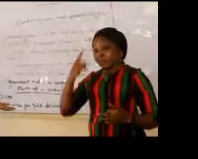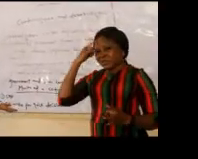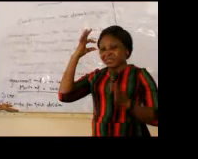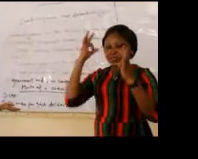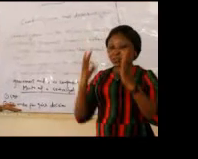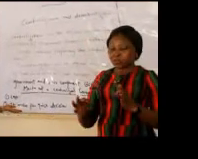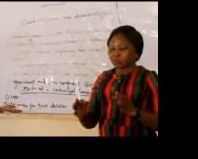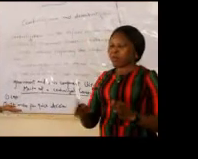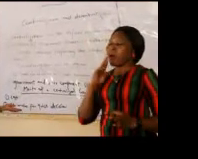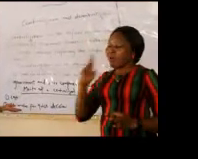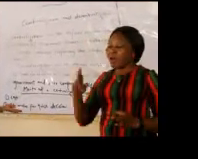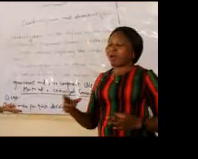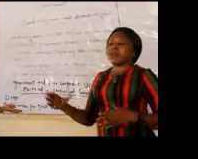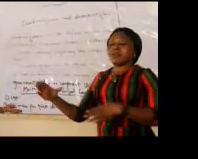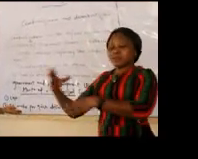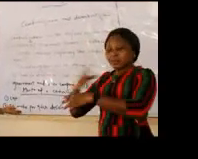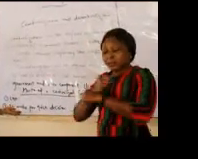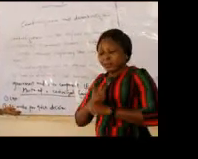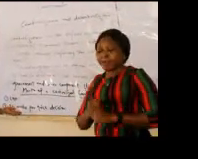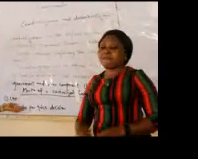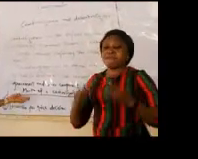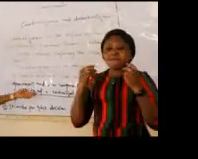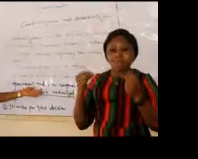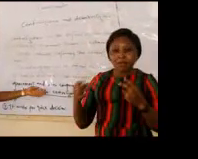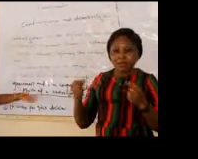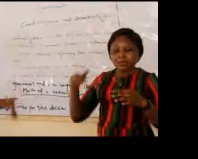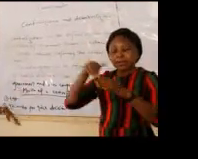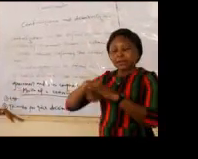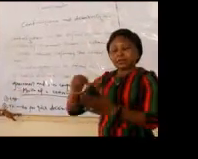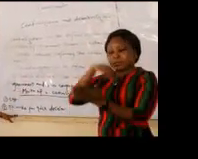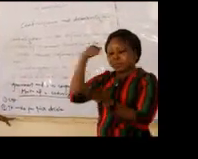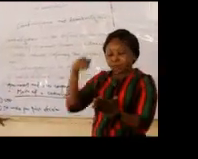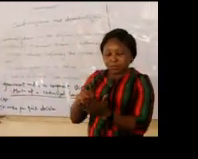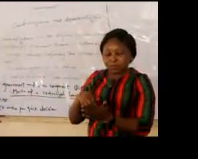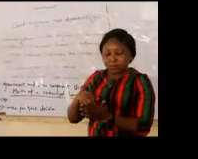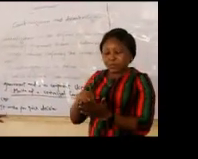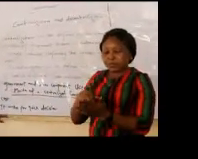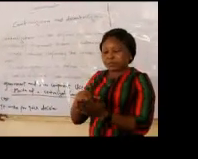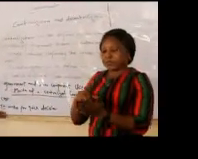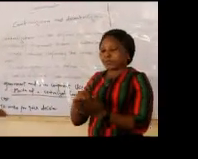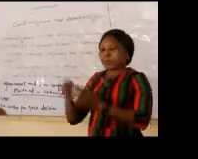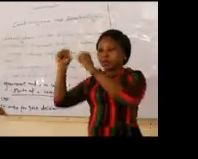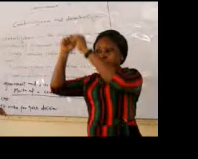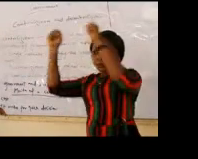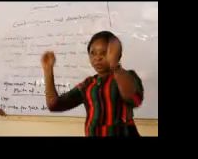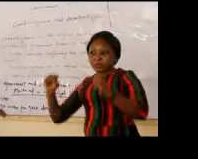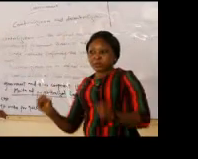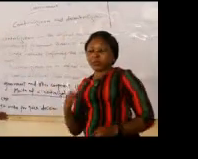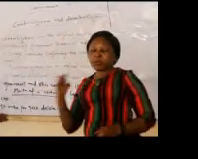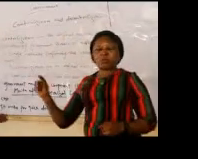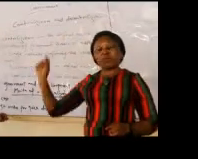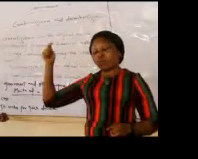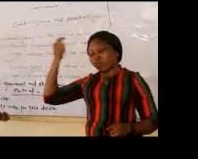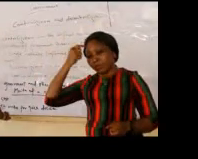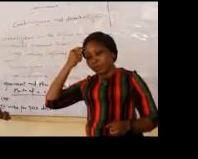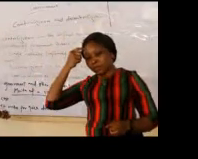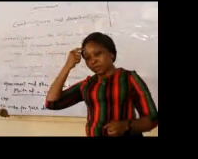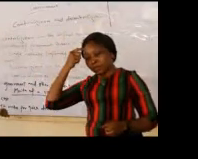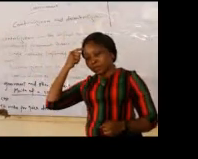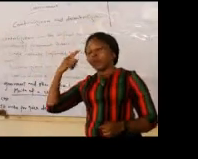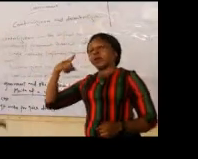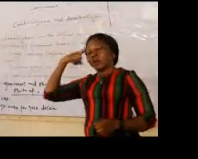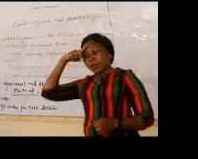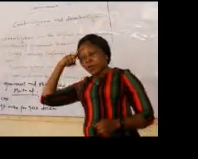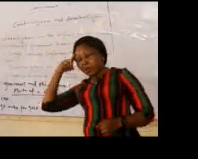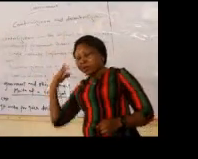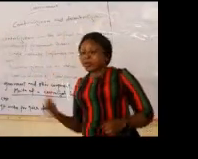are taken so fast in a centralized administration. Why? Because decisions are